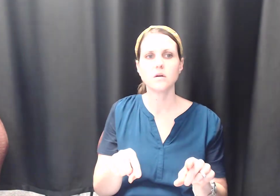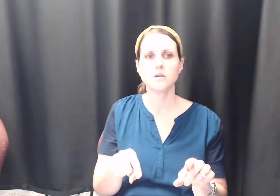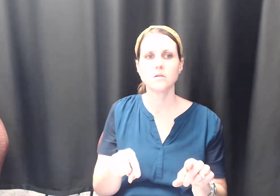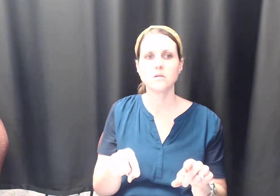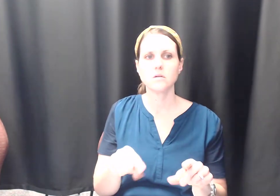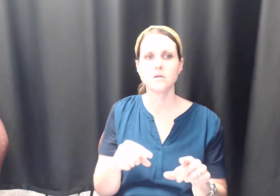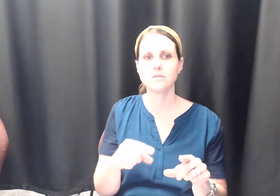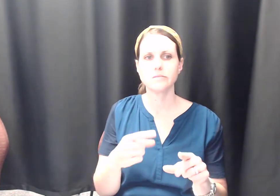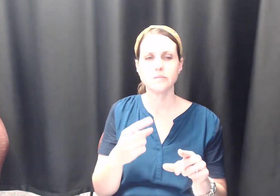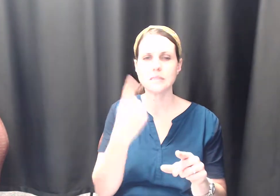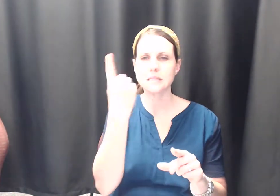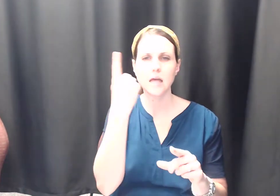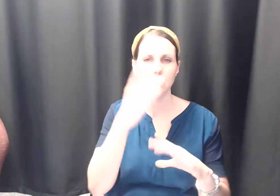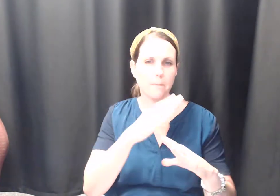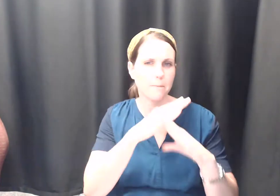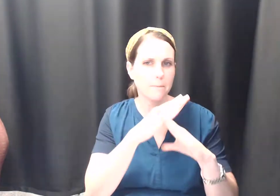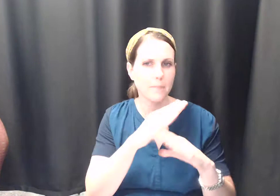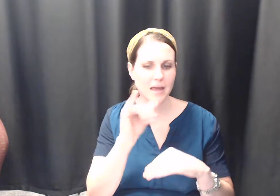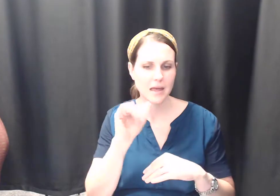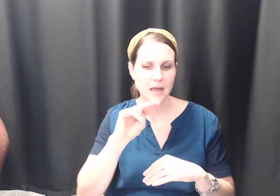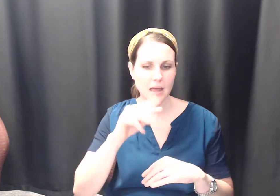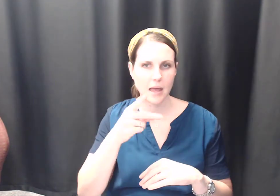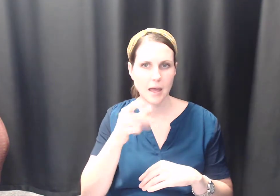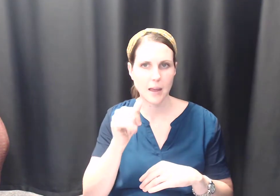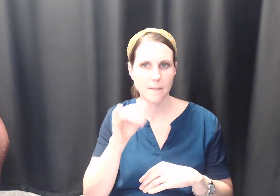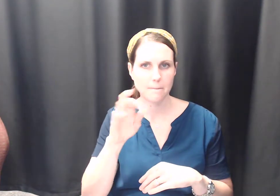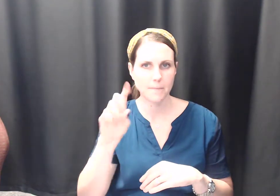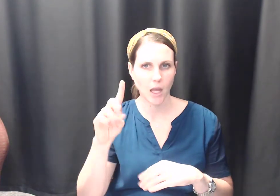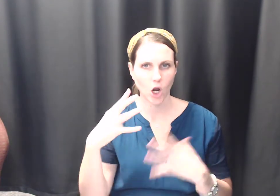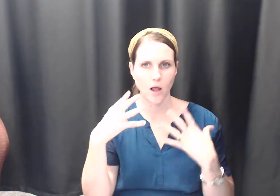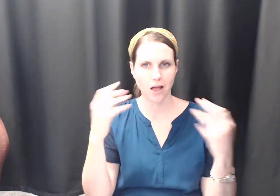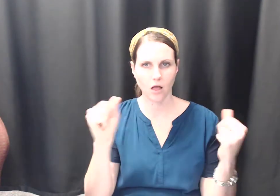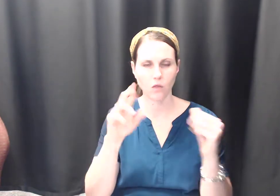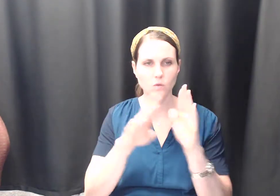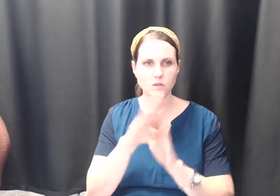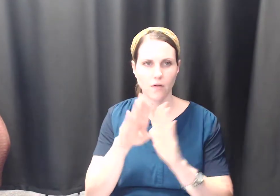impaired. Now the school or community can identify the activities that are